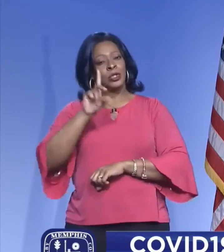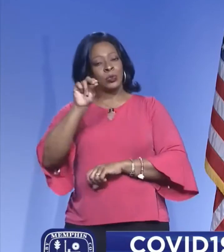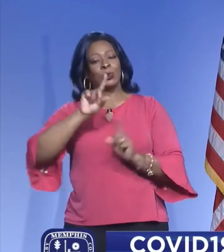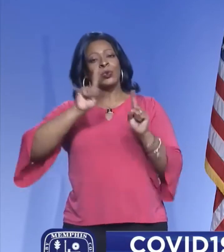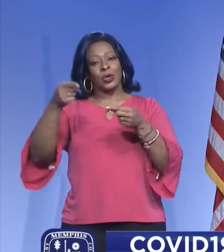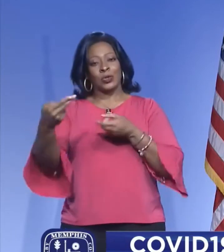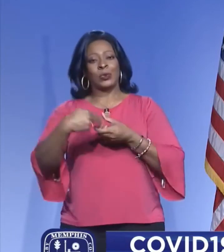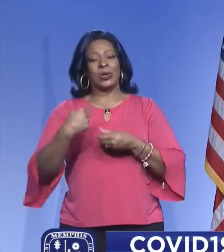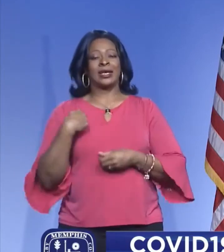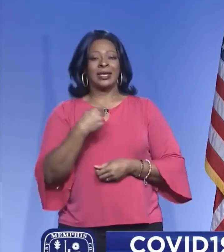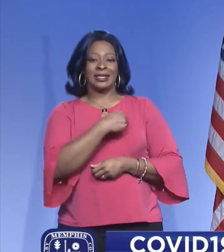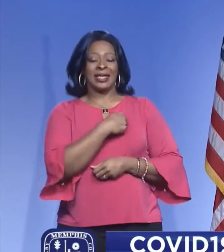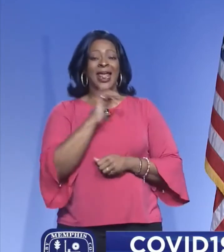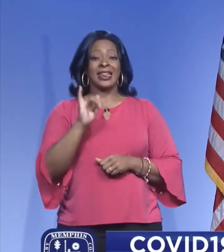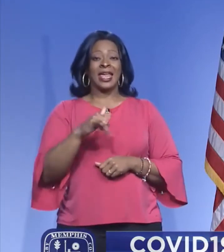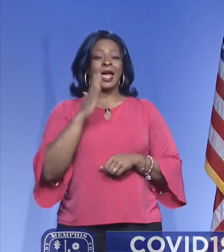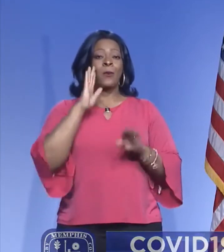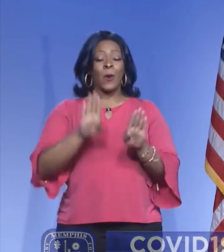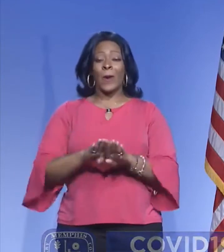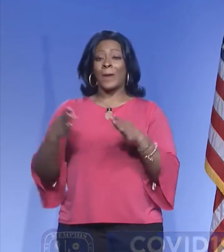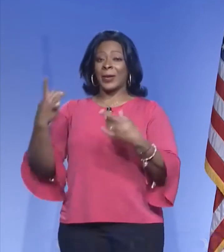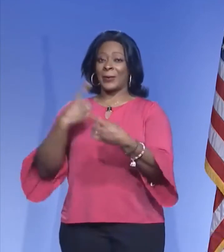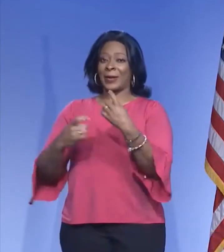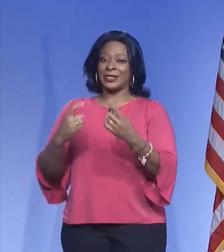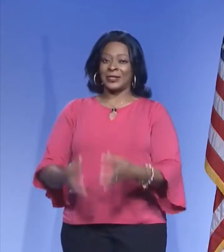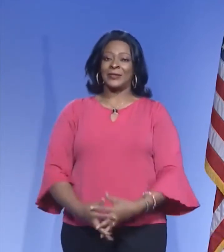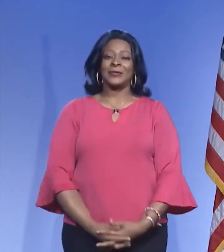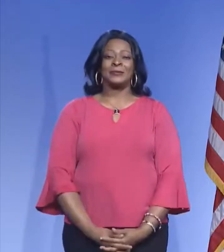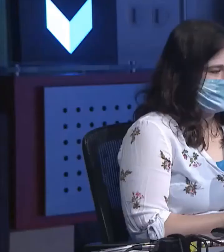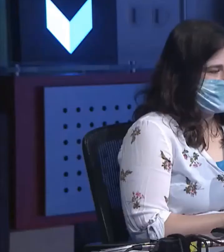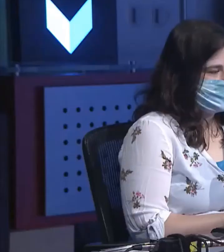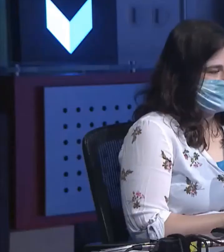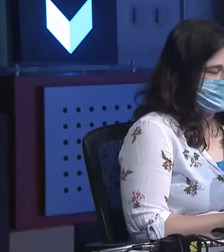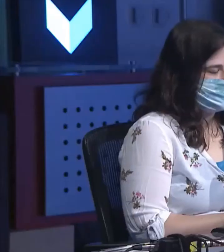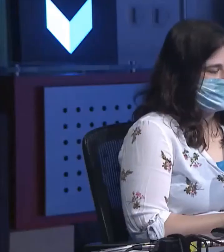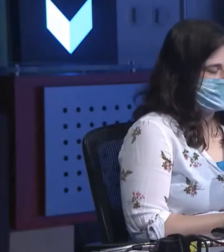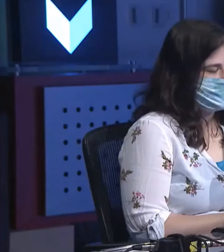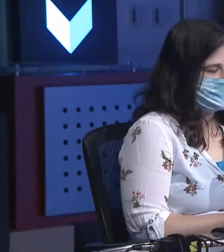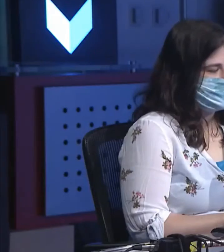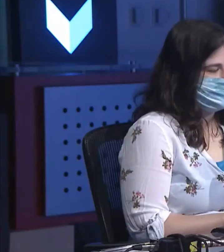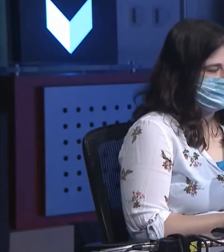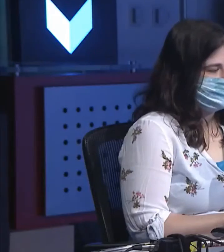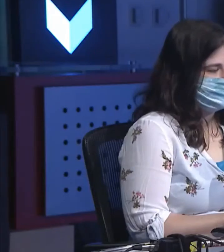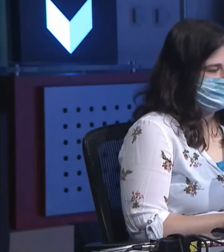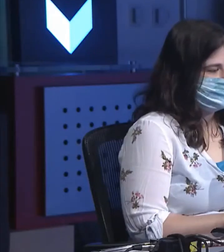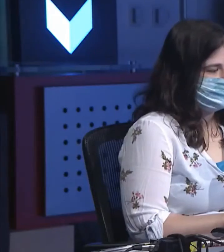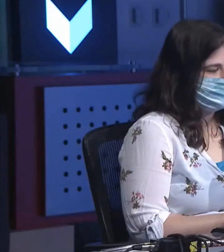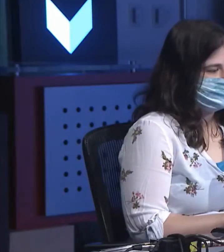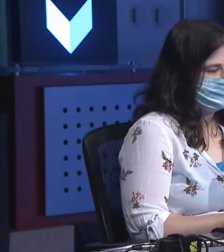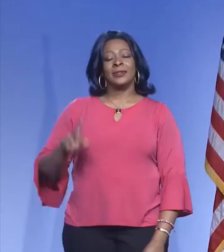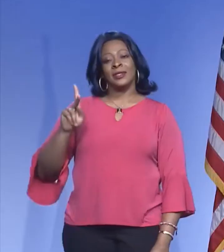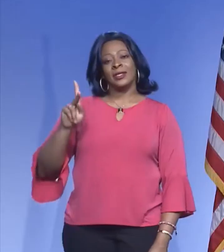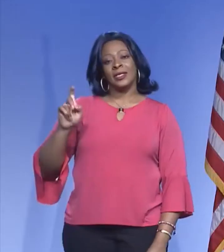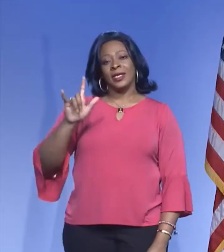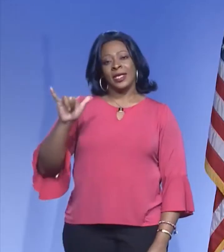join us. With that, I will open it up for questions. Kelly Roberts, WMC.